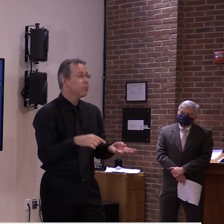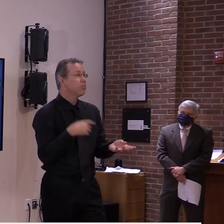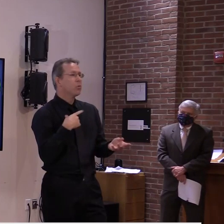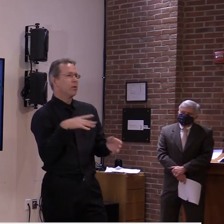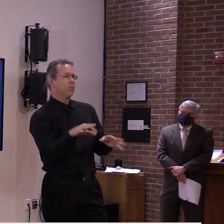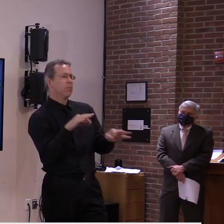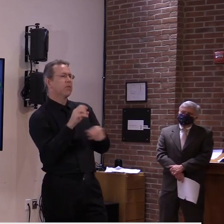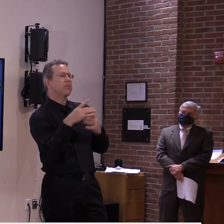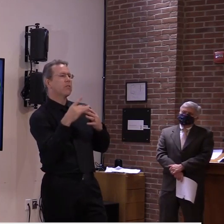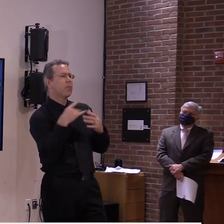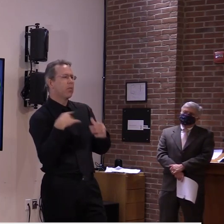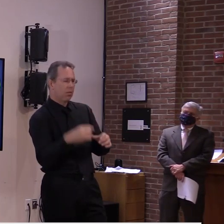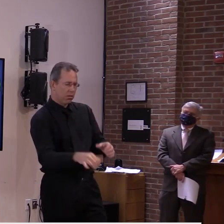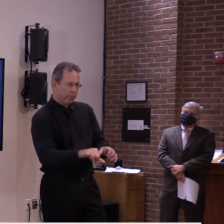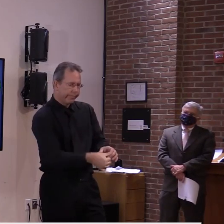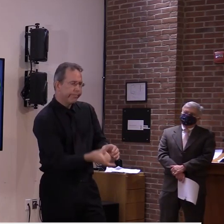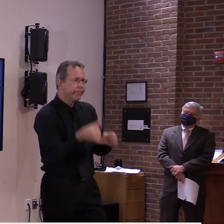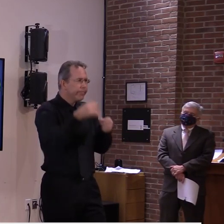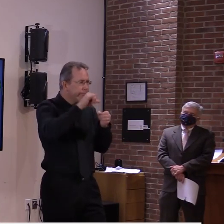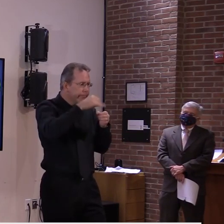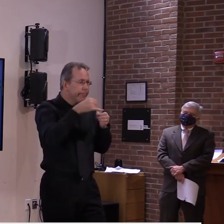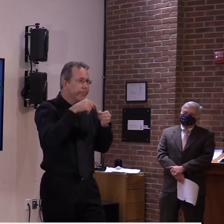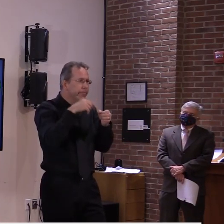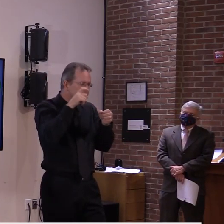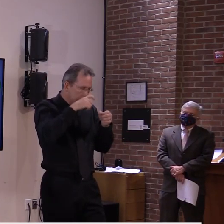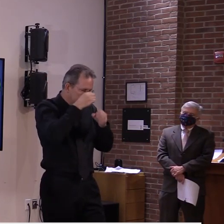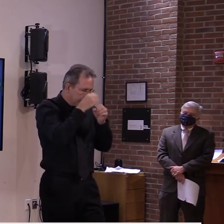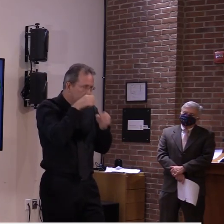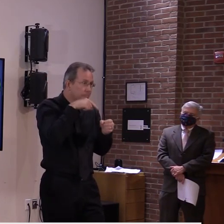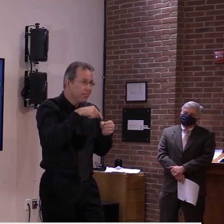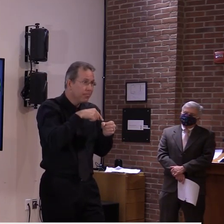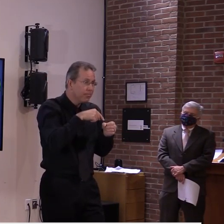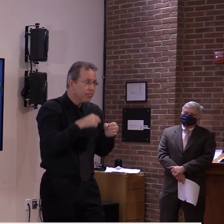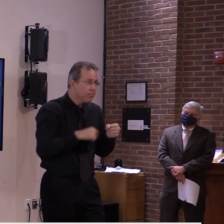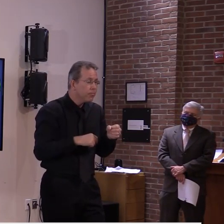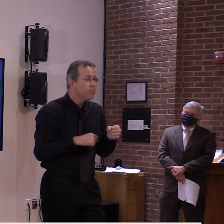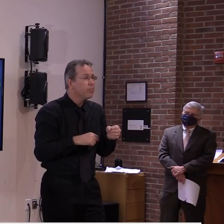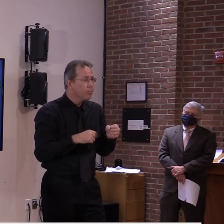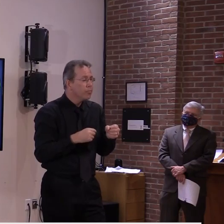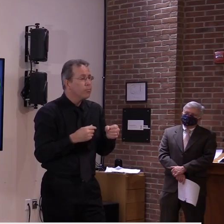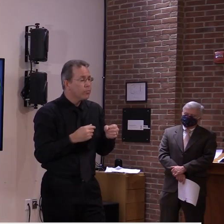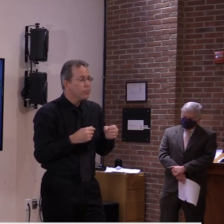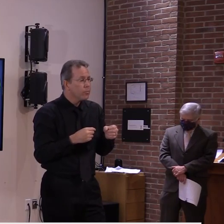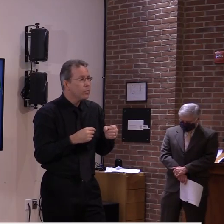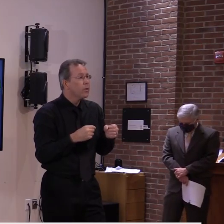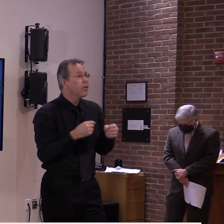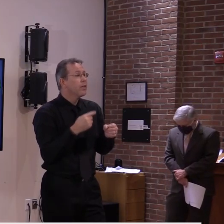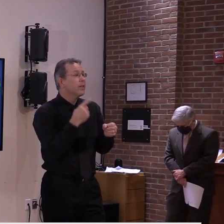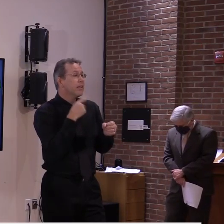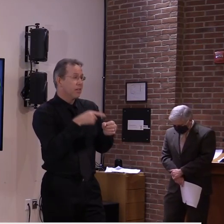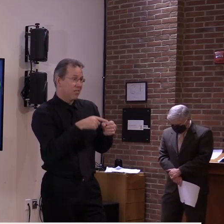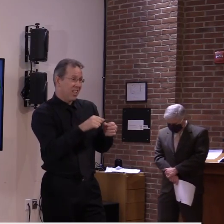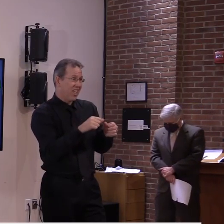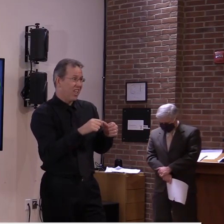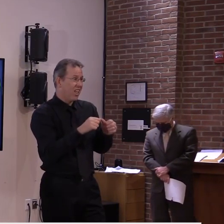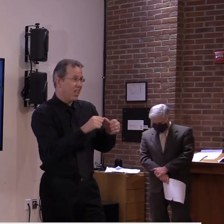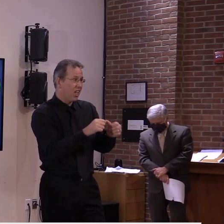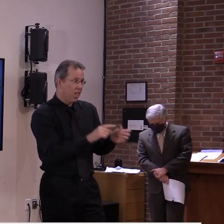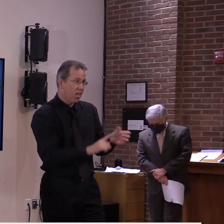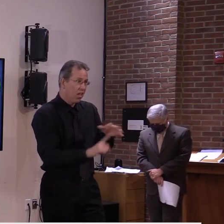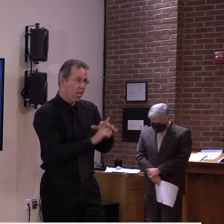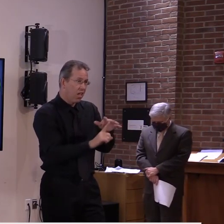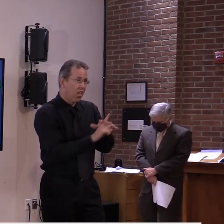wastewater. And doing that consistently through a season so you have a baseline level